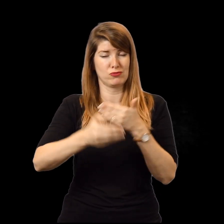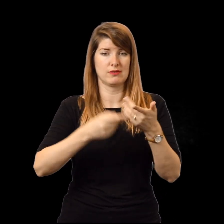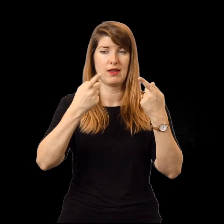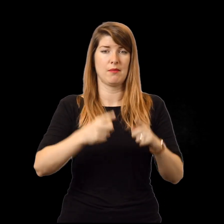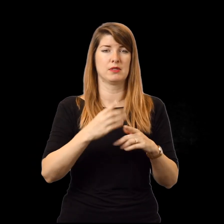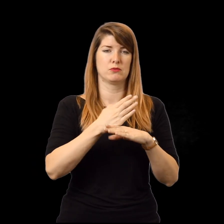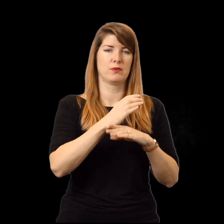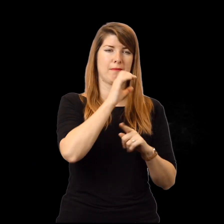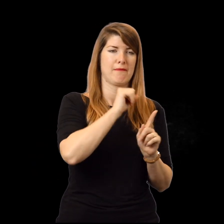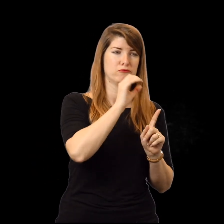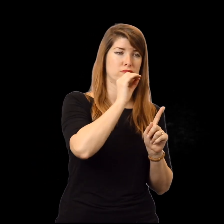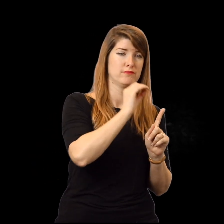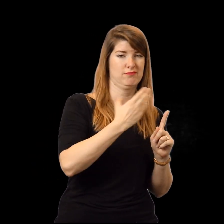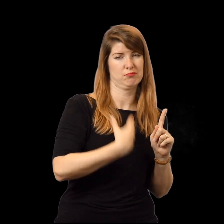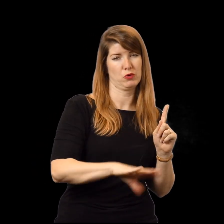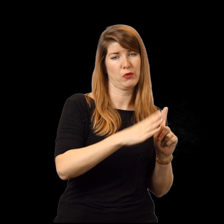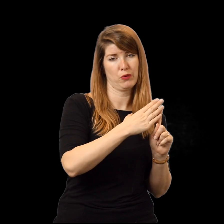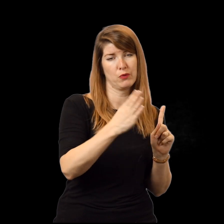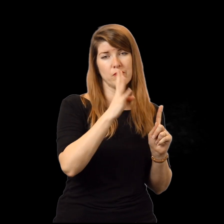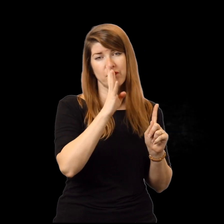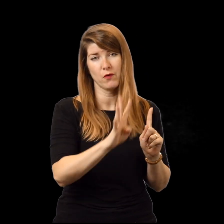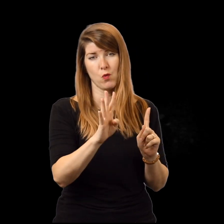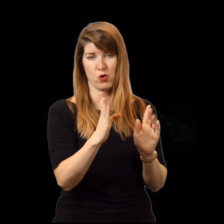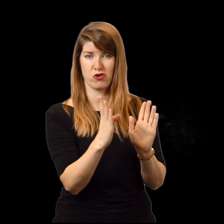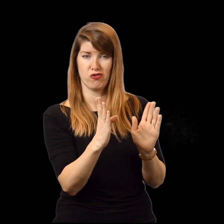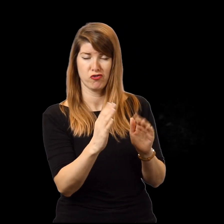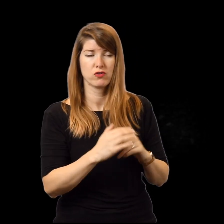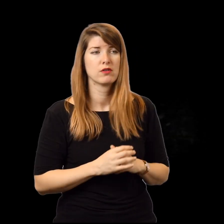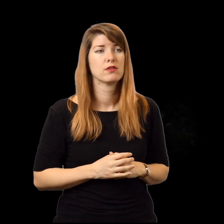process occurs between the ages of 0 and 4.